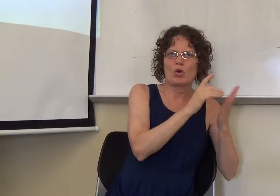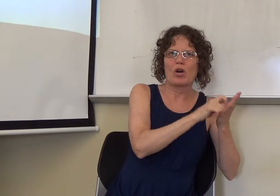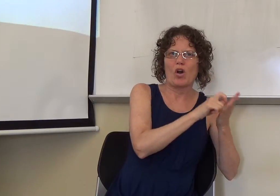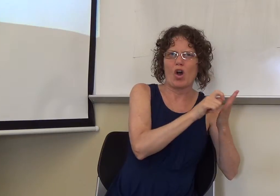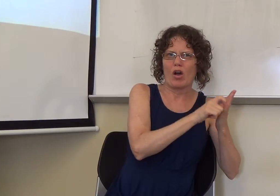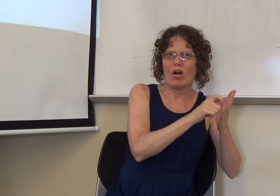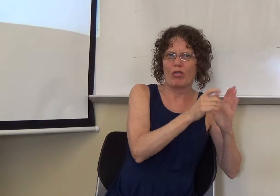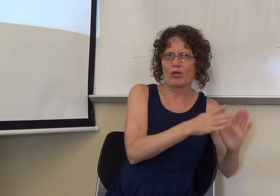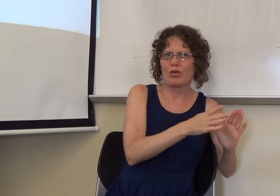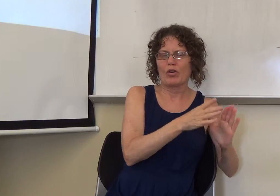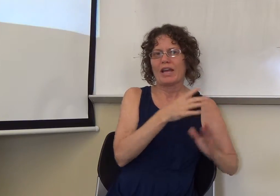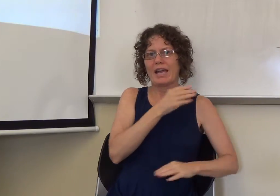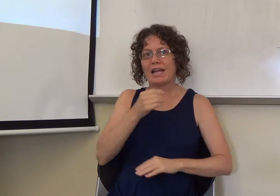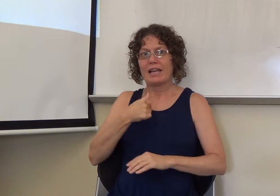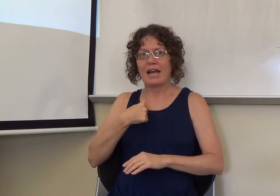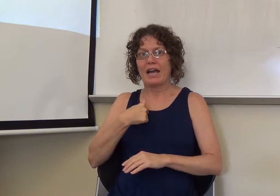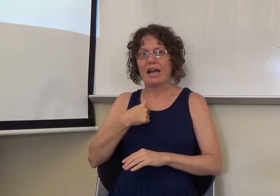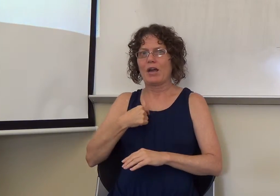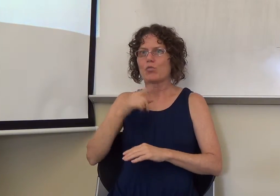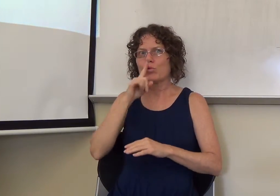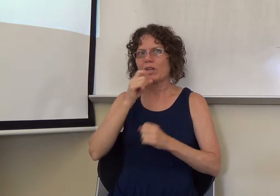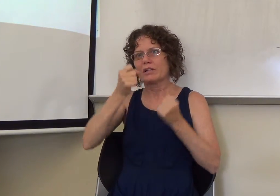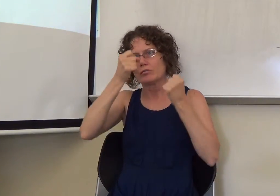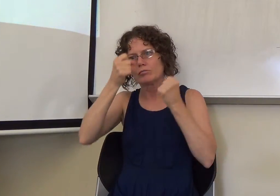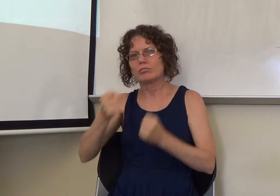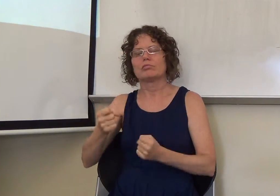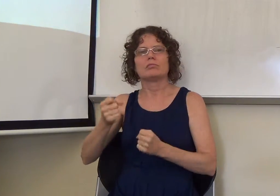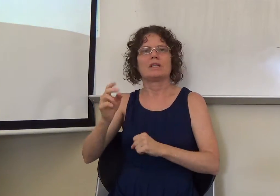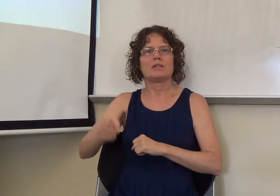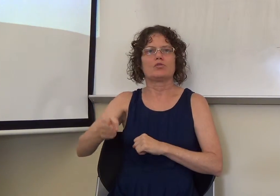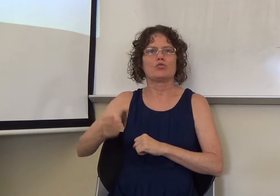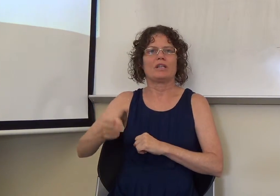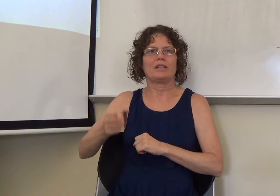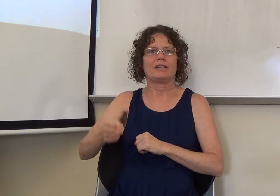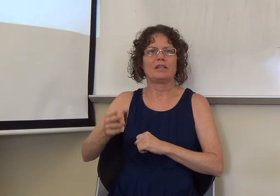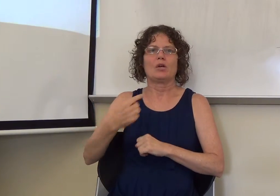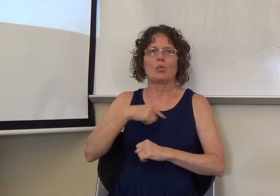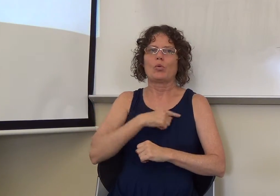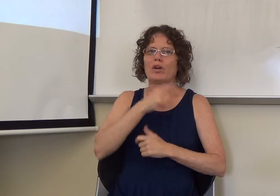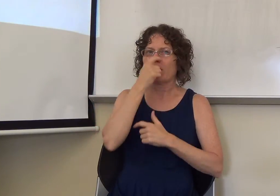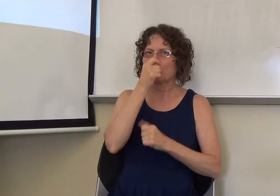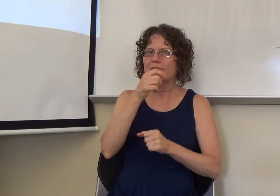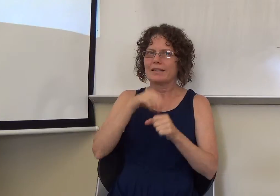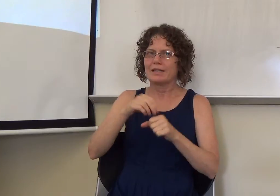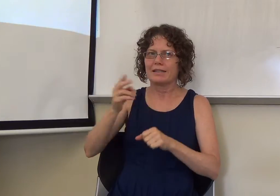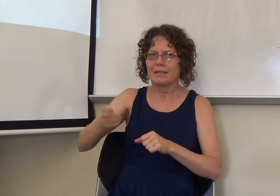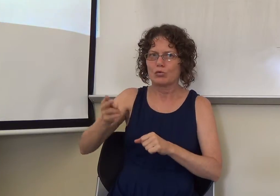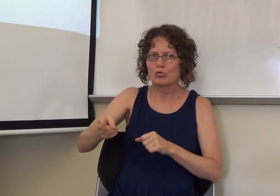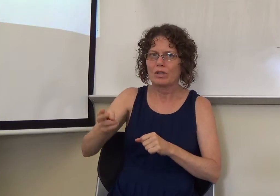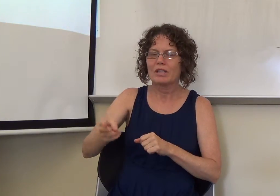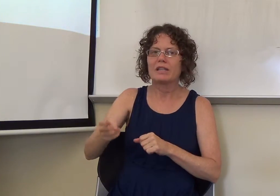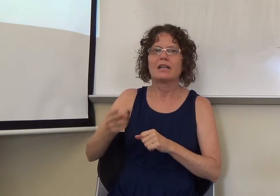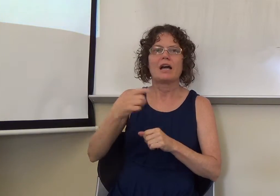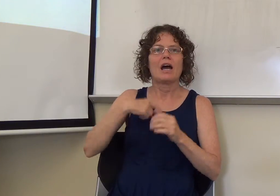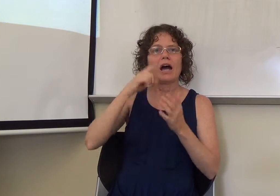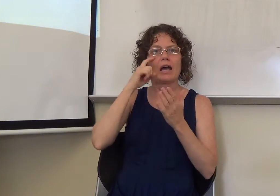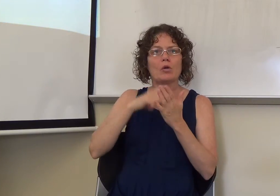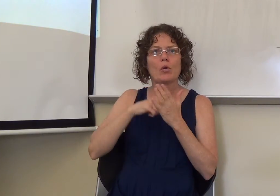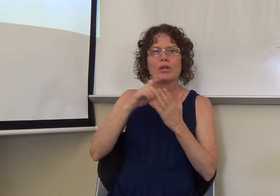history department, okay? We're interested in history. I noticed that a lot of the little paragraphs that she